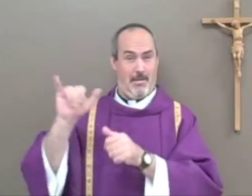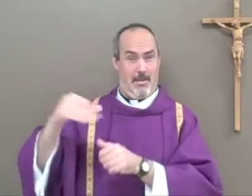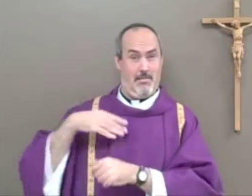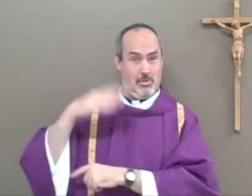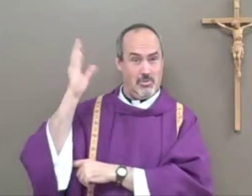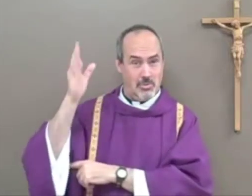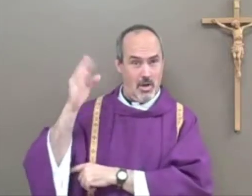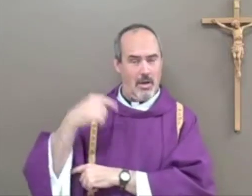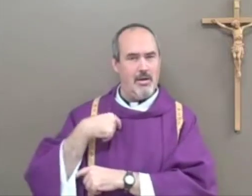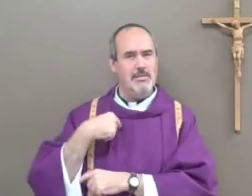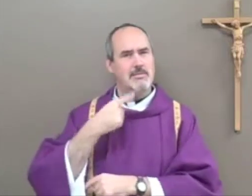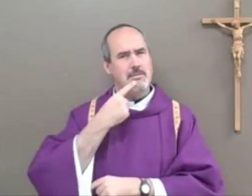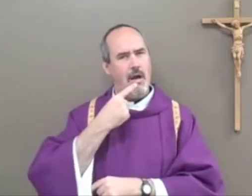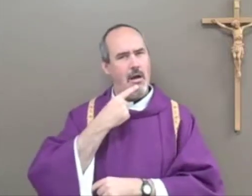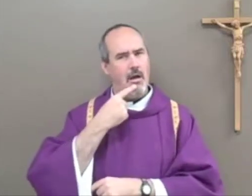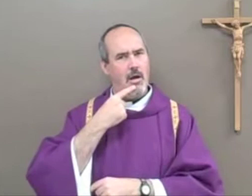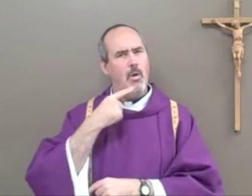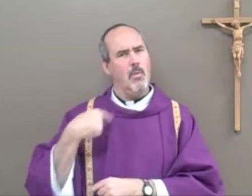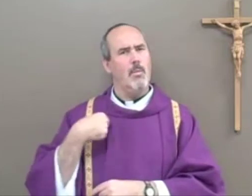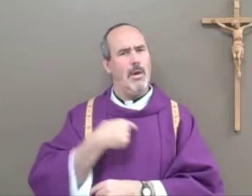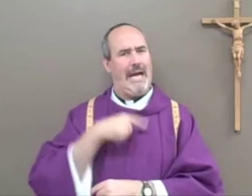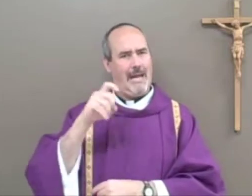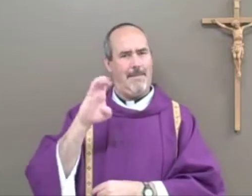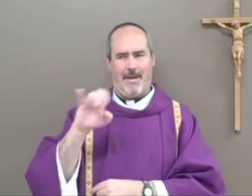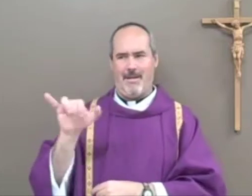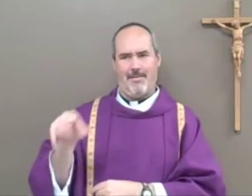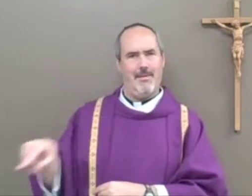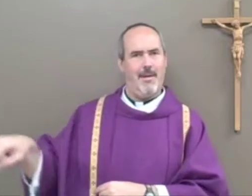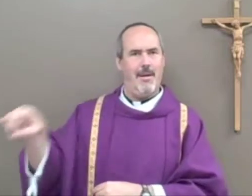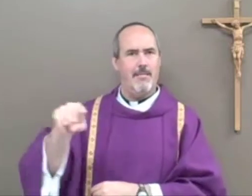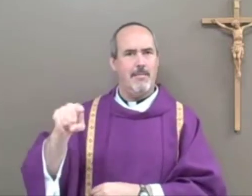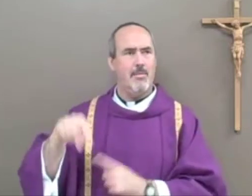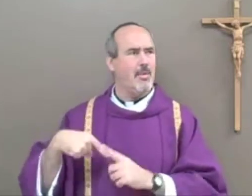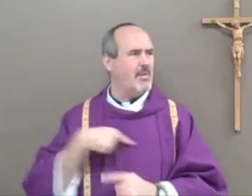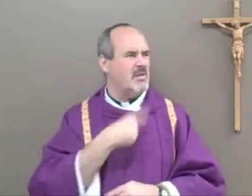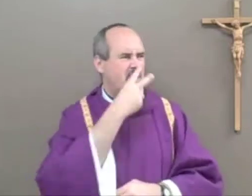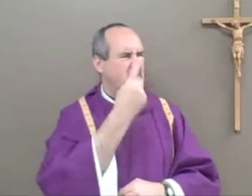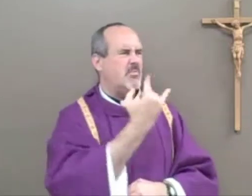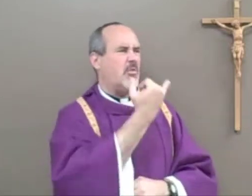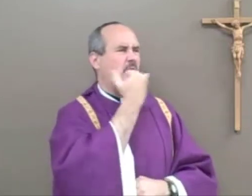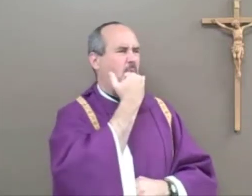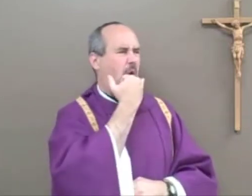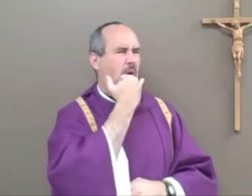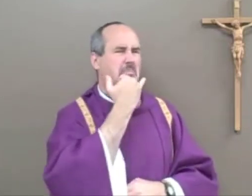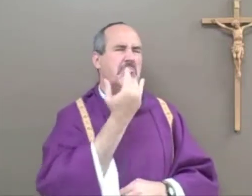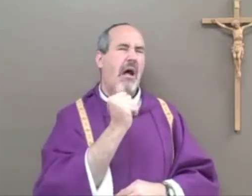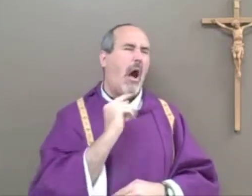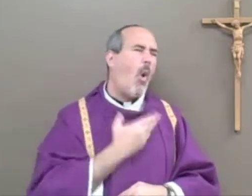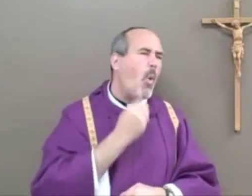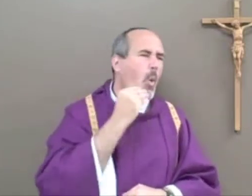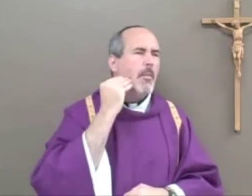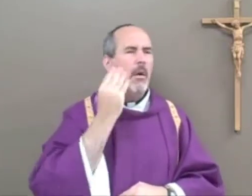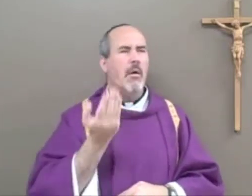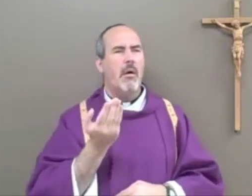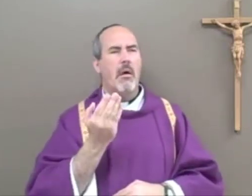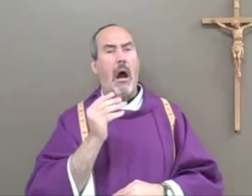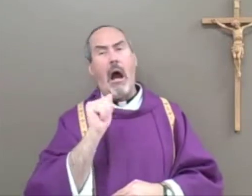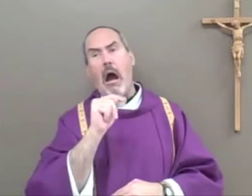you remember in my vlog, I was talking about how we needed to be more like them. That when we see an injustice in our home or